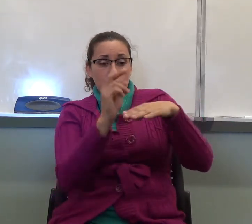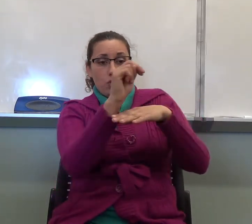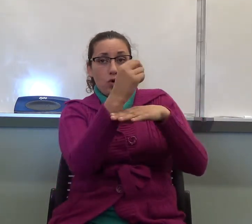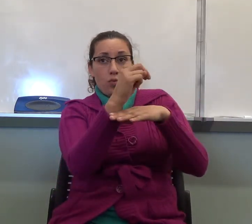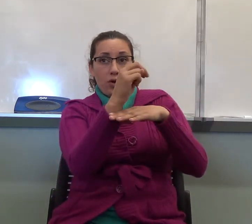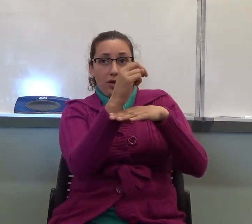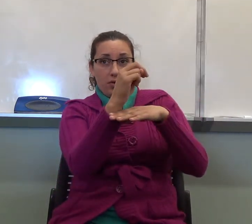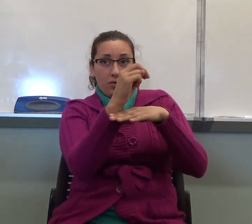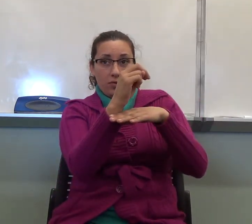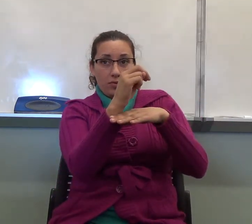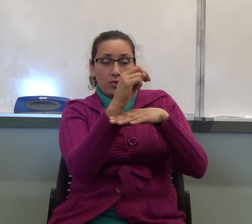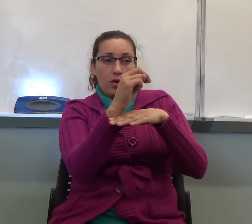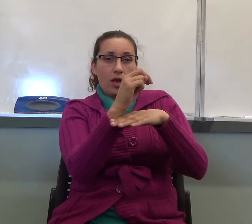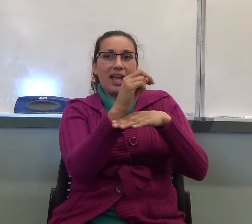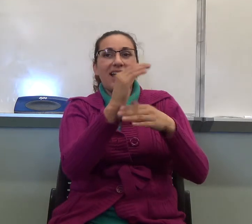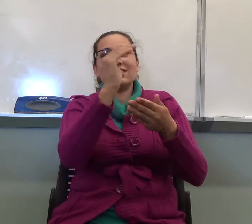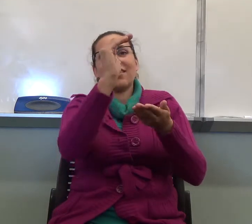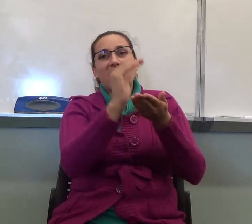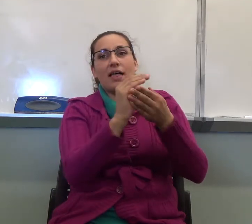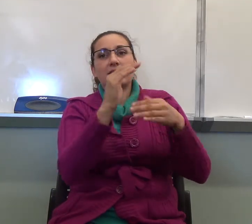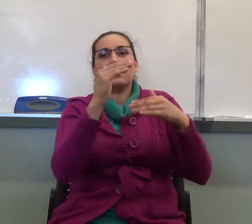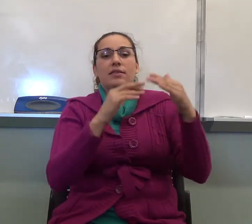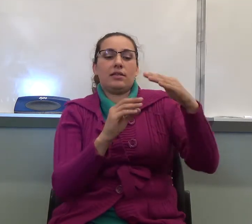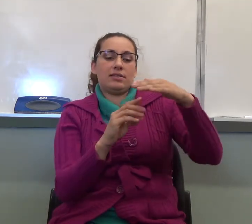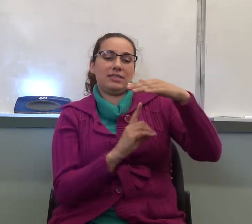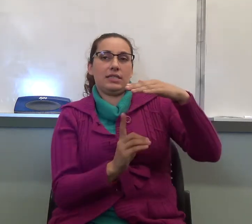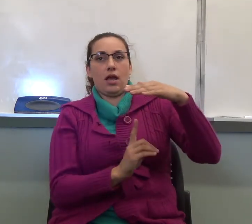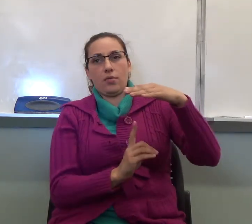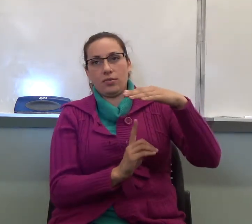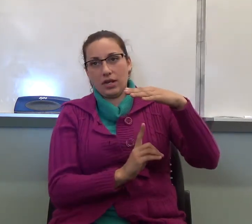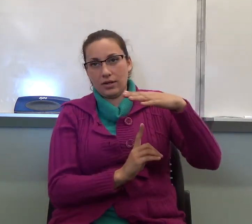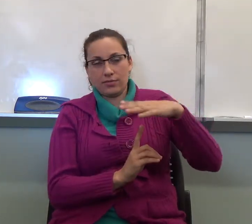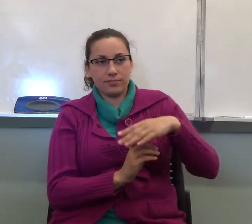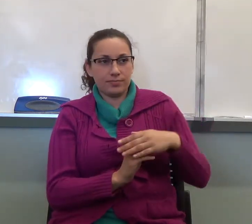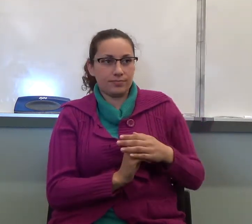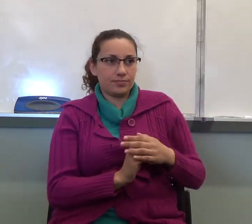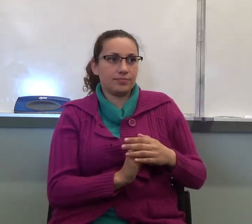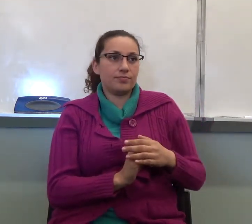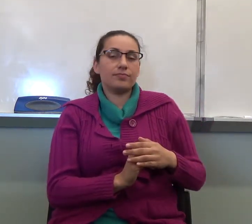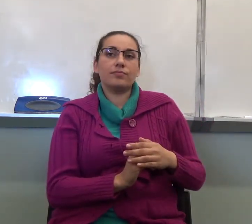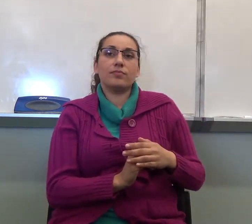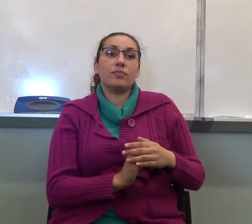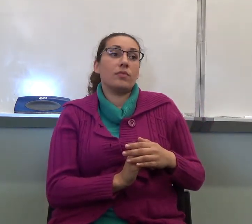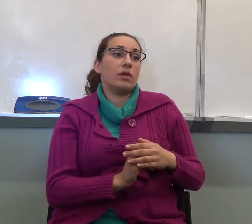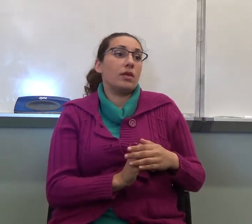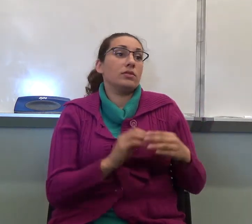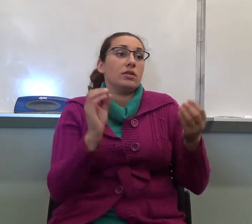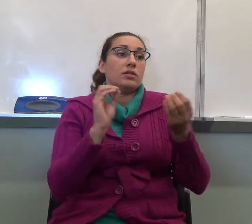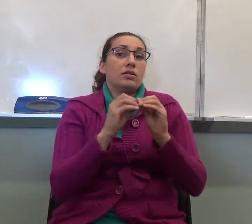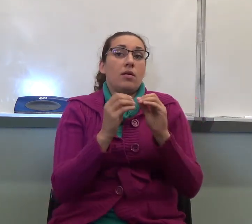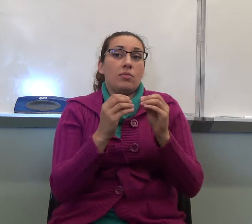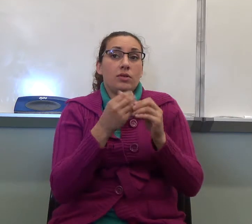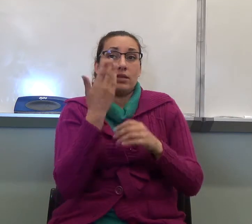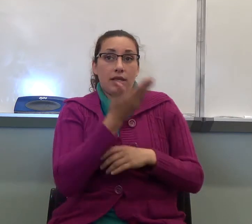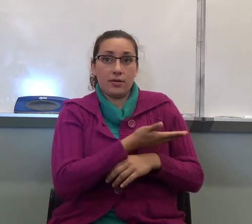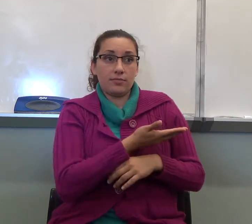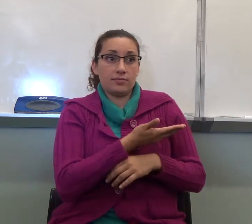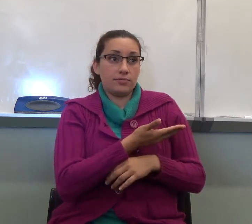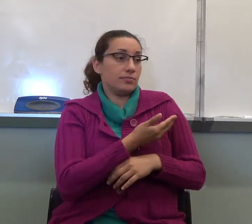you have a probability of 1 when they're equal. Okay, so the number of elements in the event that we're interested in, what